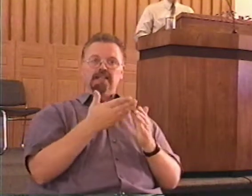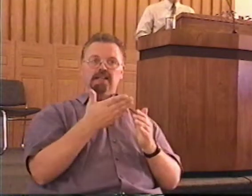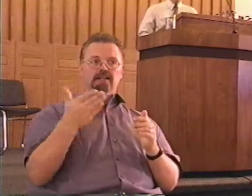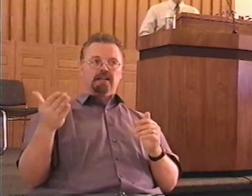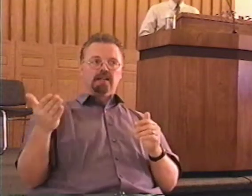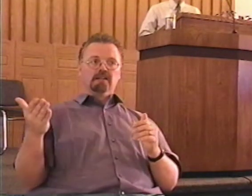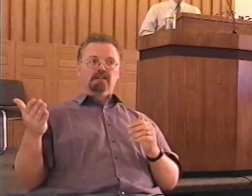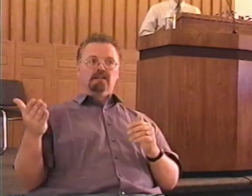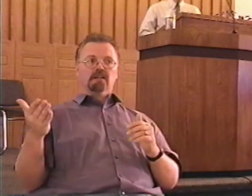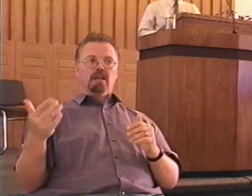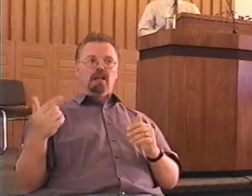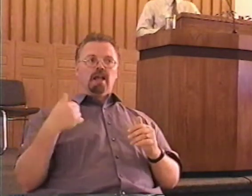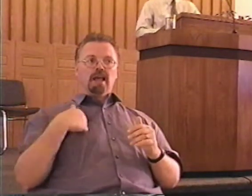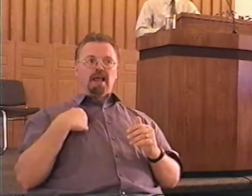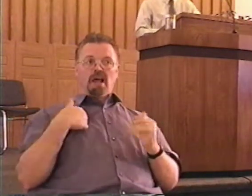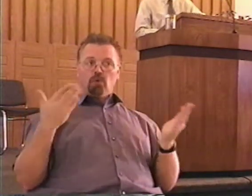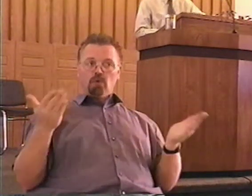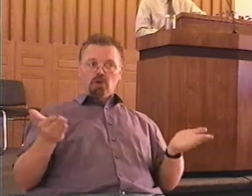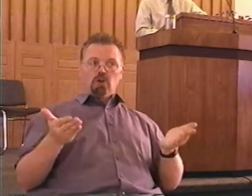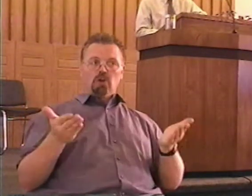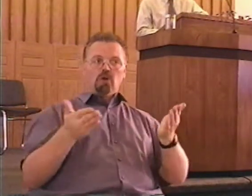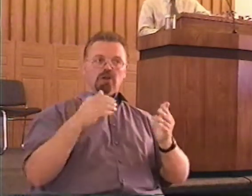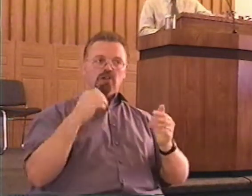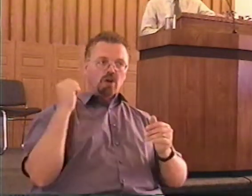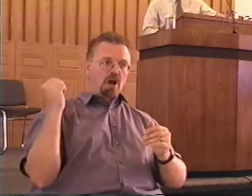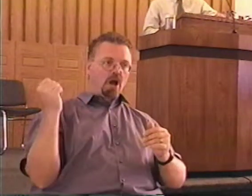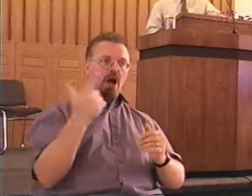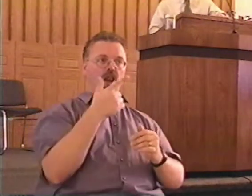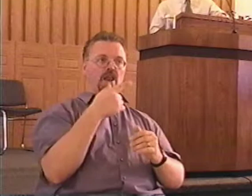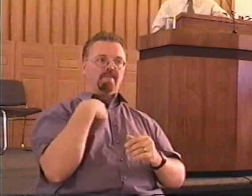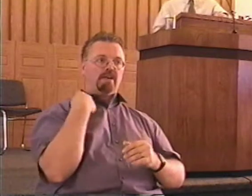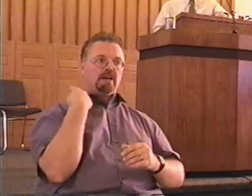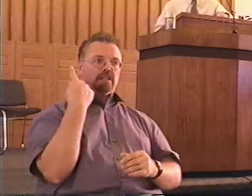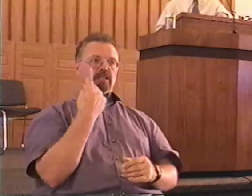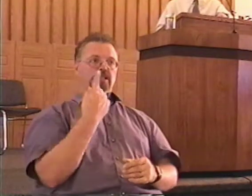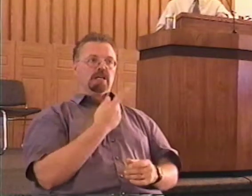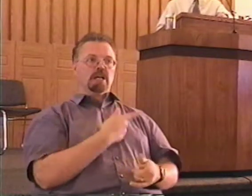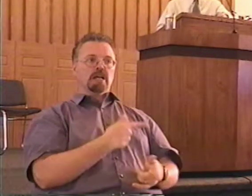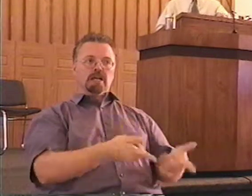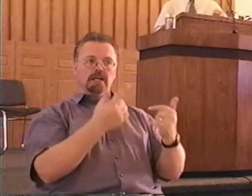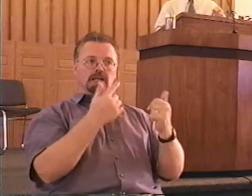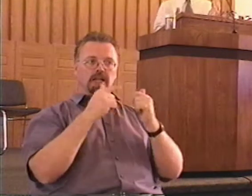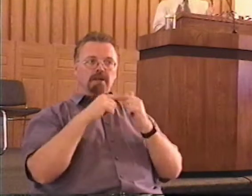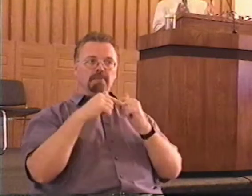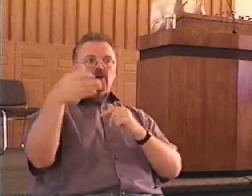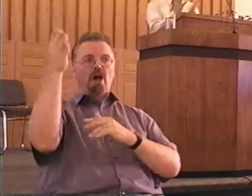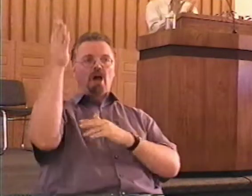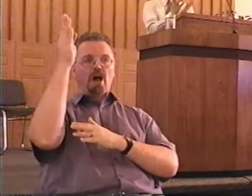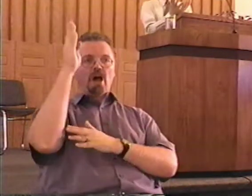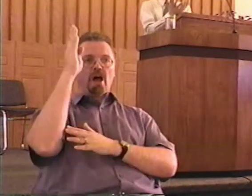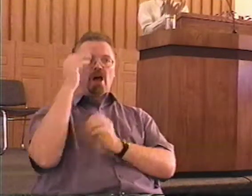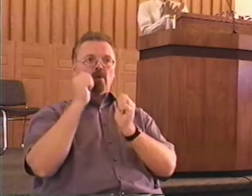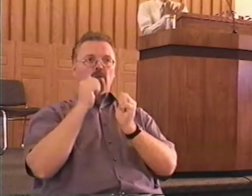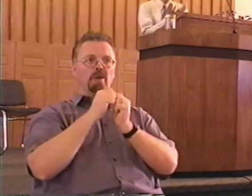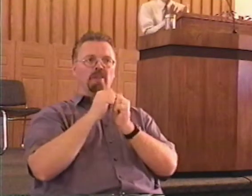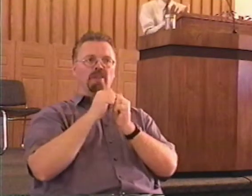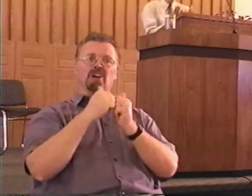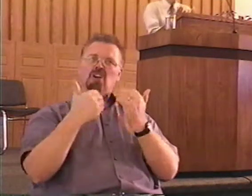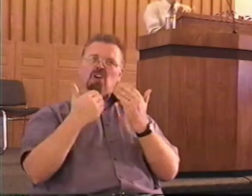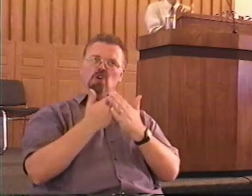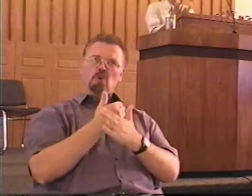And I would urge all of us, to come to God with a renewed sense of, God,